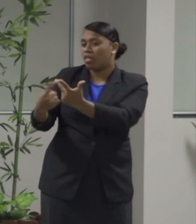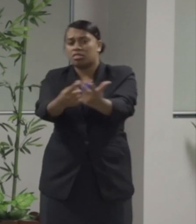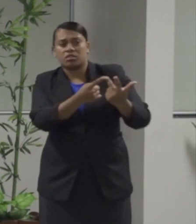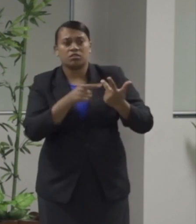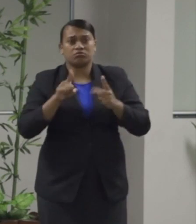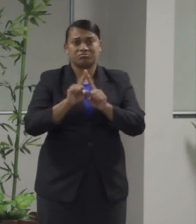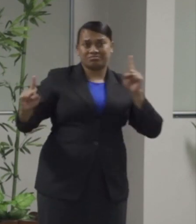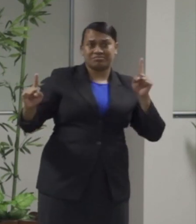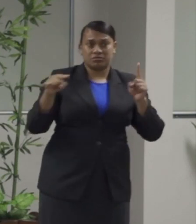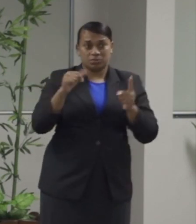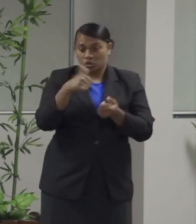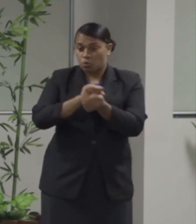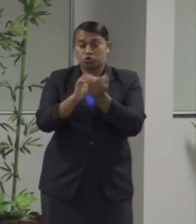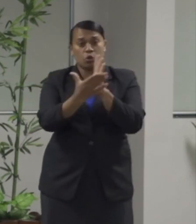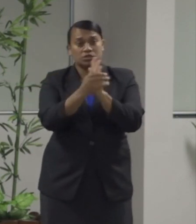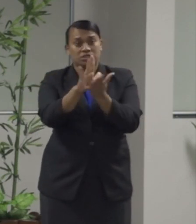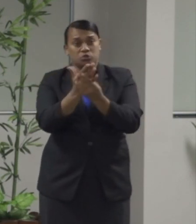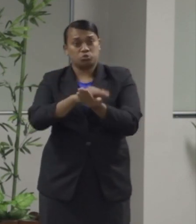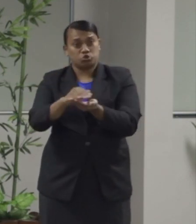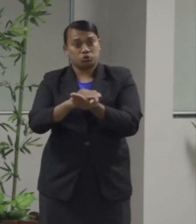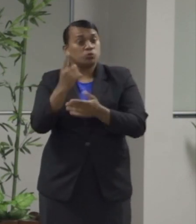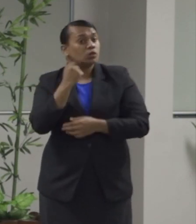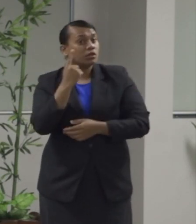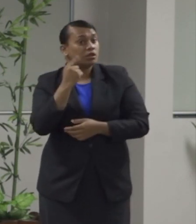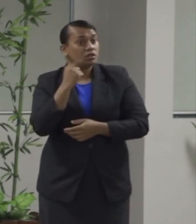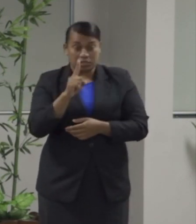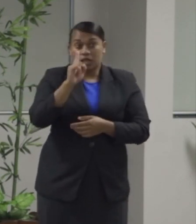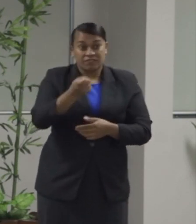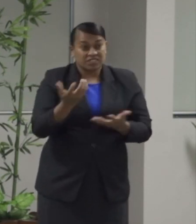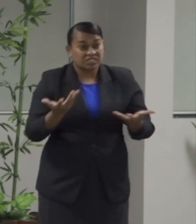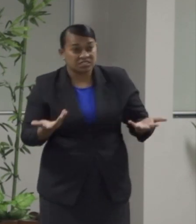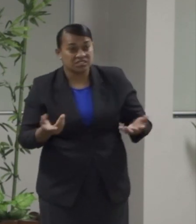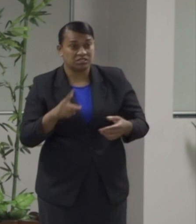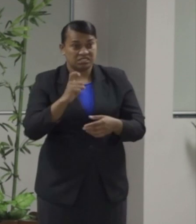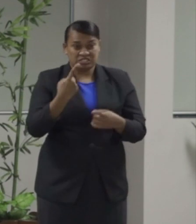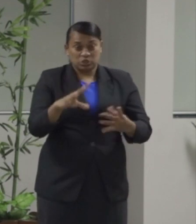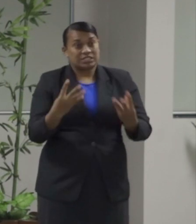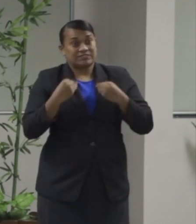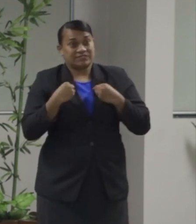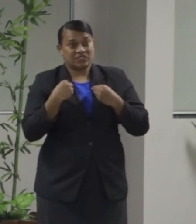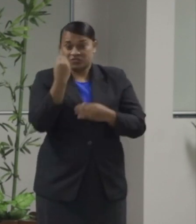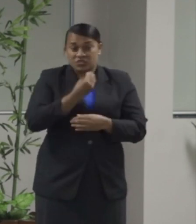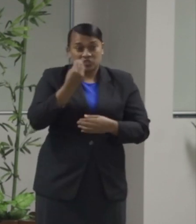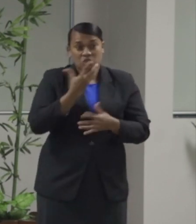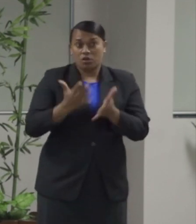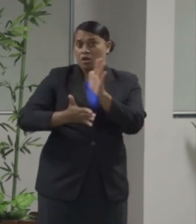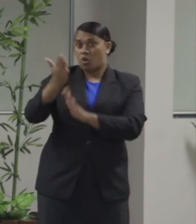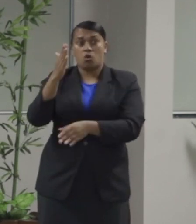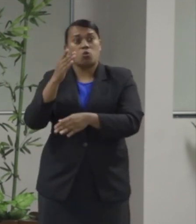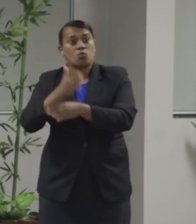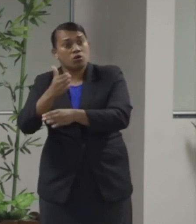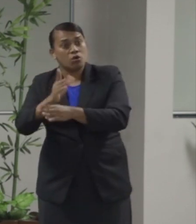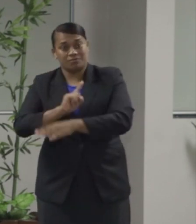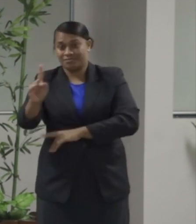hands with soap and water. And unless you are getting food, going to work, or doing something else vital to your life or for